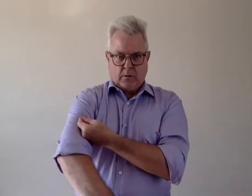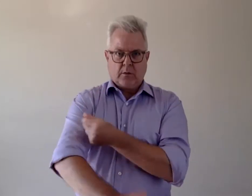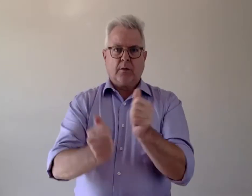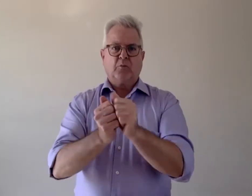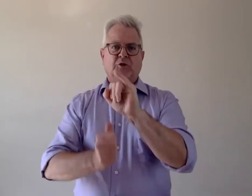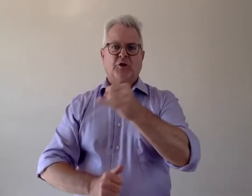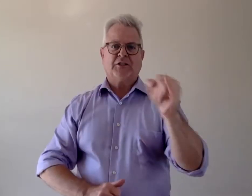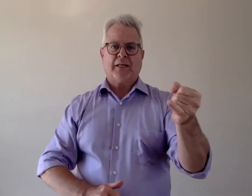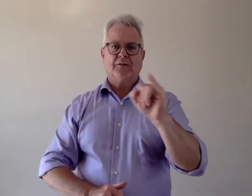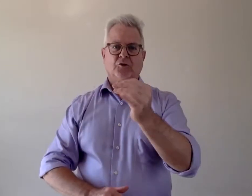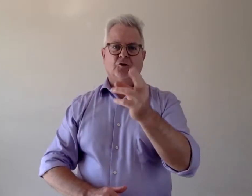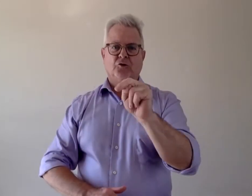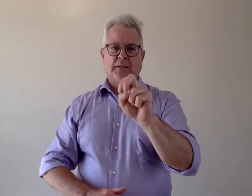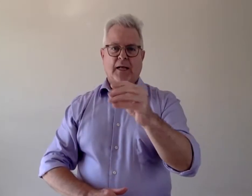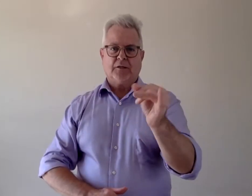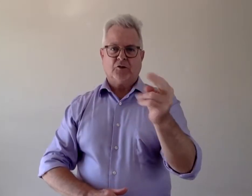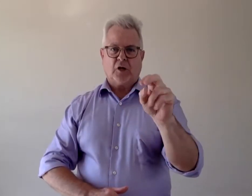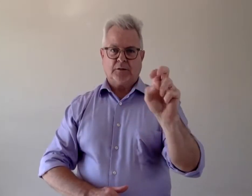or one dose of the Johnson & Johnson.